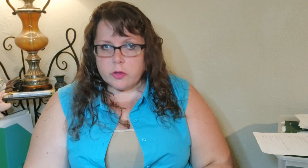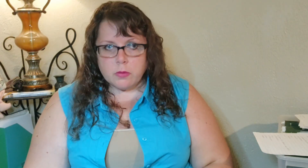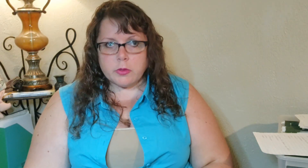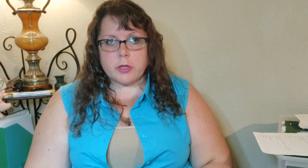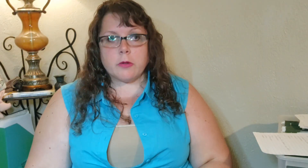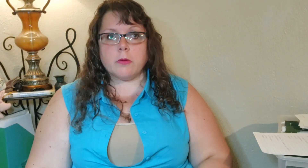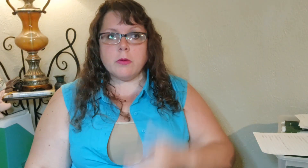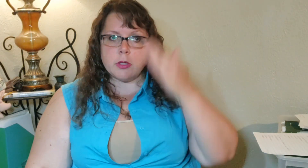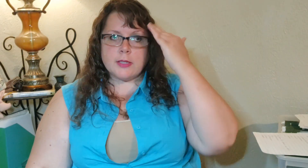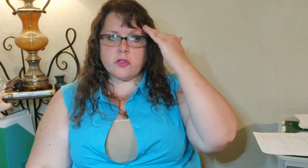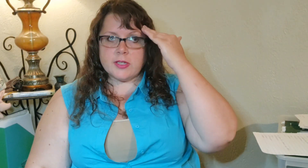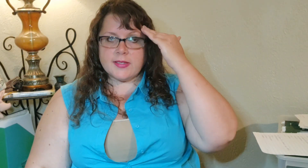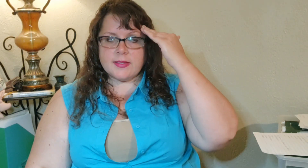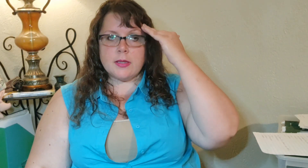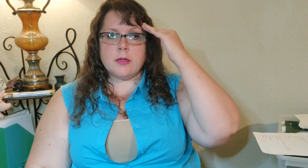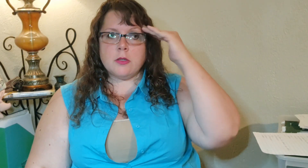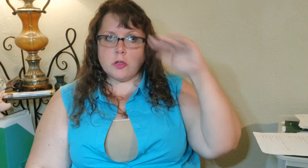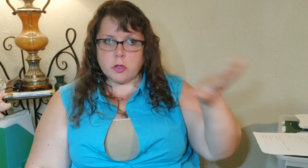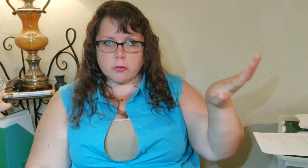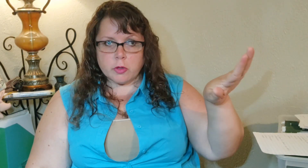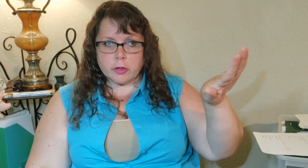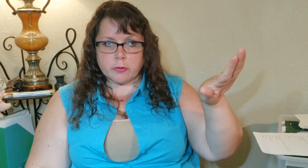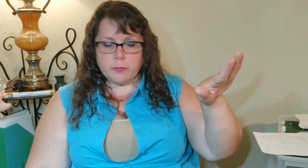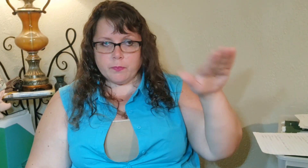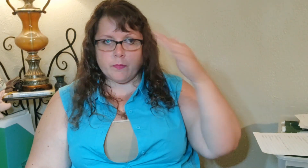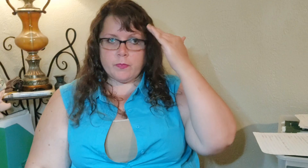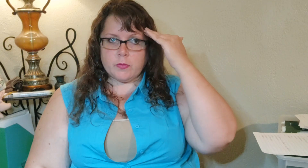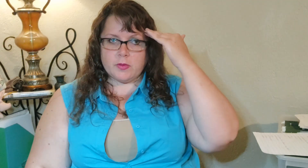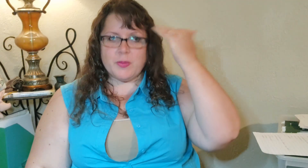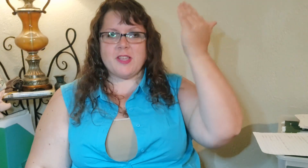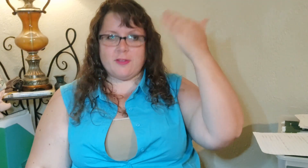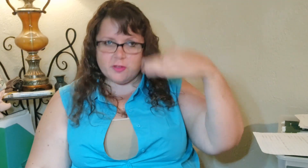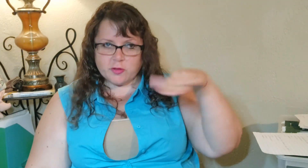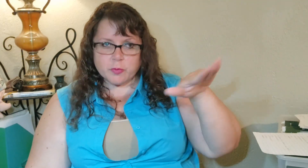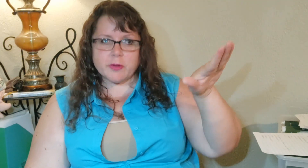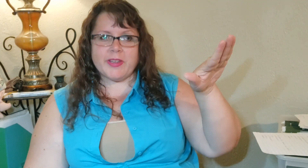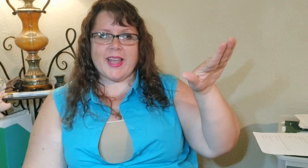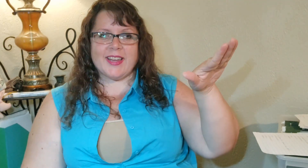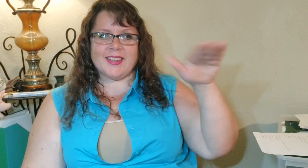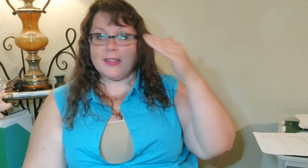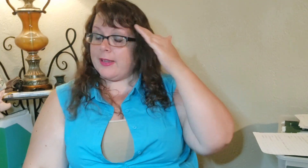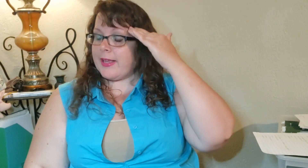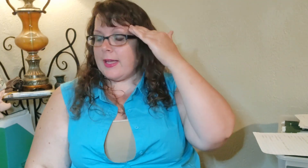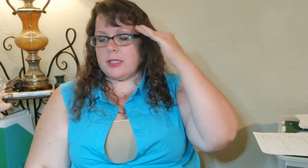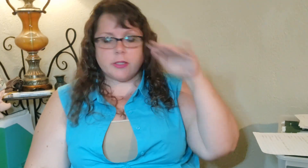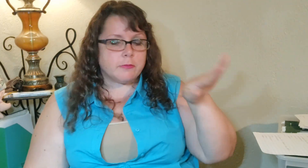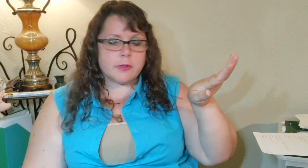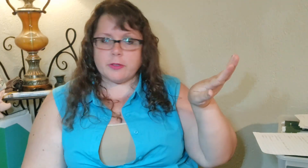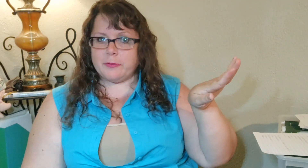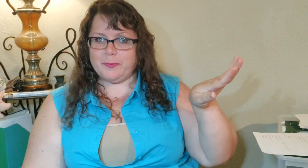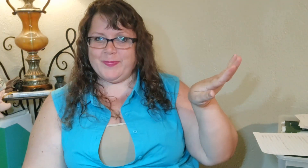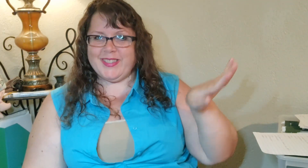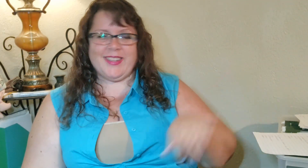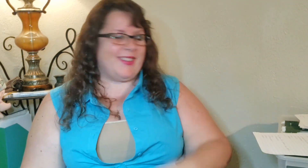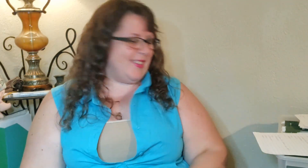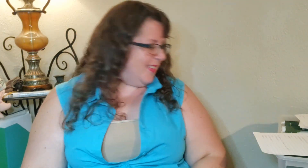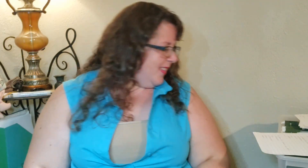don't know, it's just don't know. But you swerve it out a little, like, I don't know.